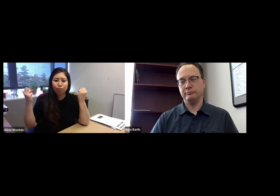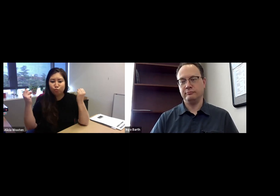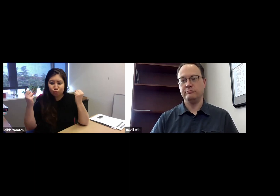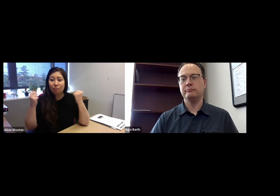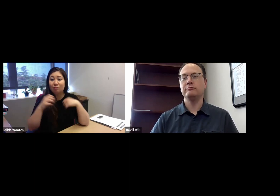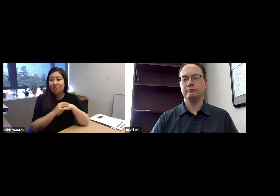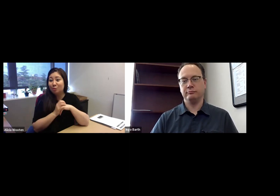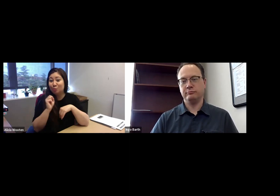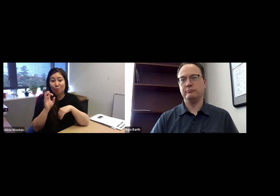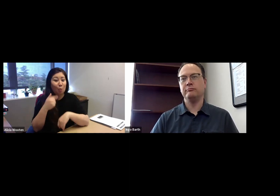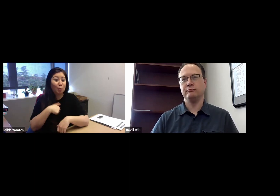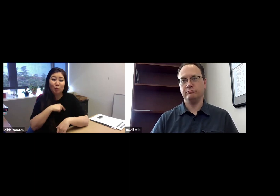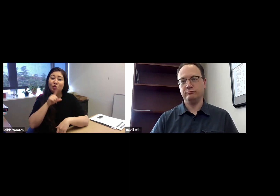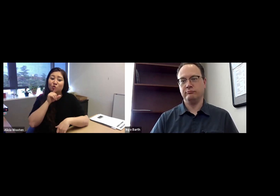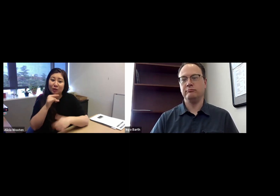go.